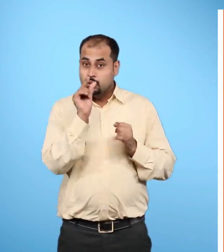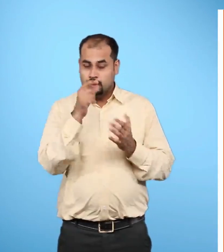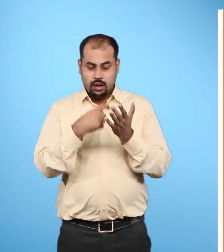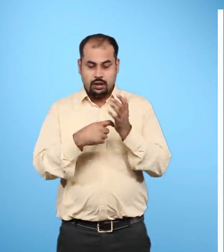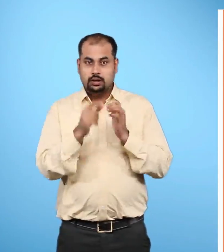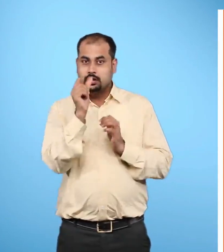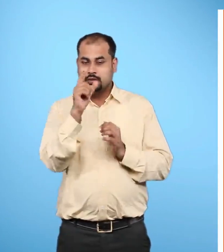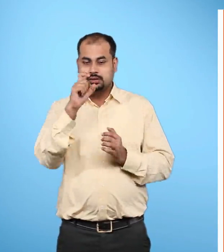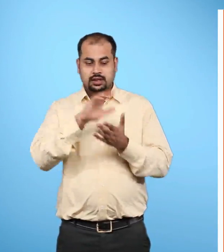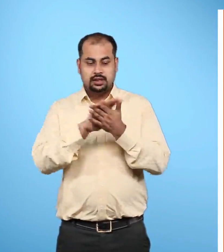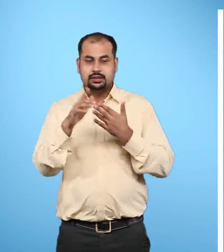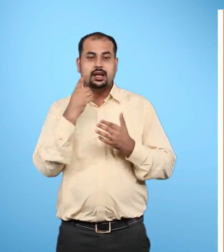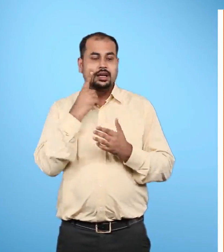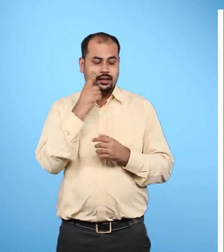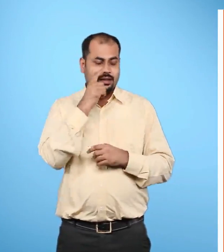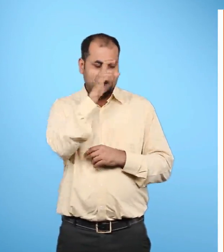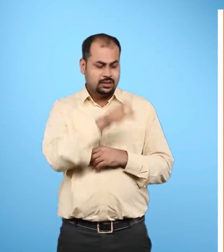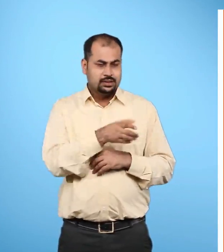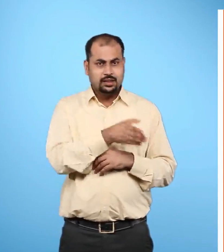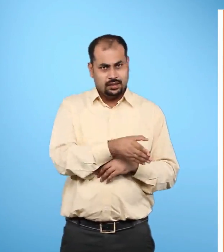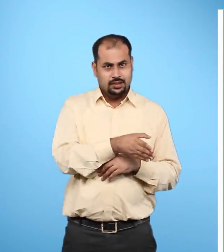Suruchi drew two sides of a shape.